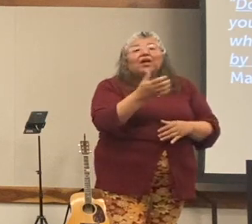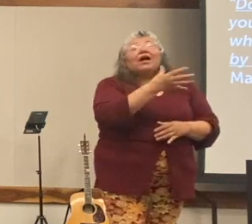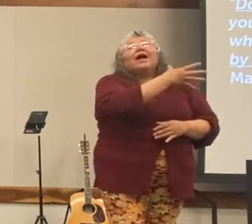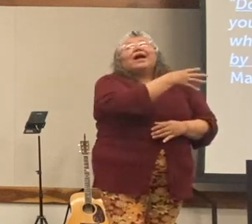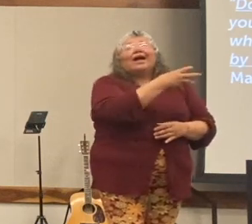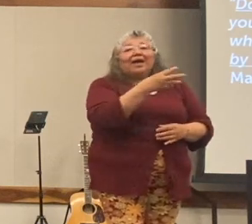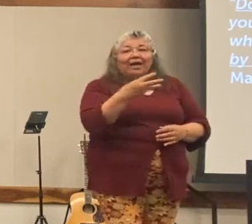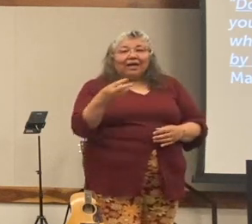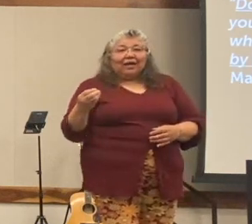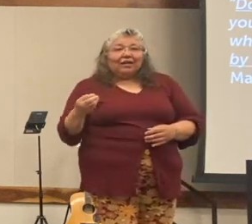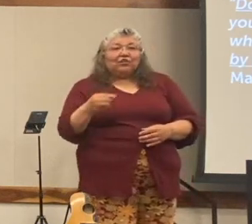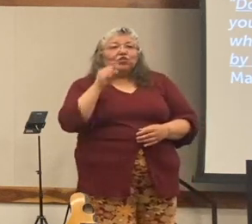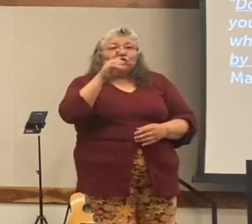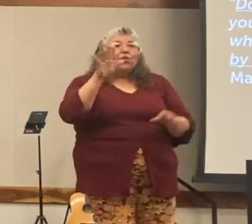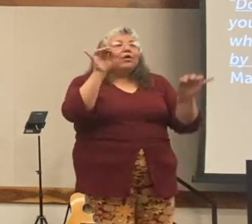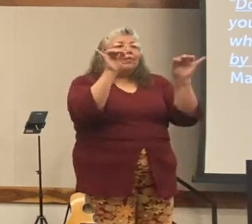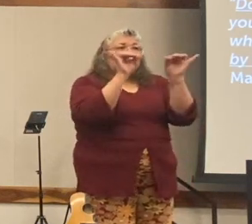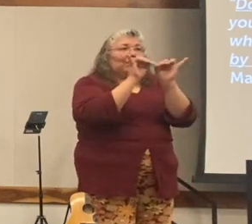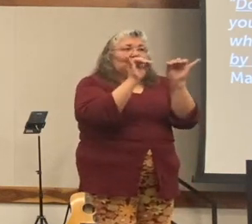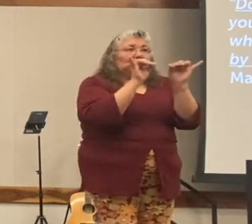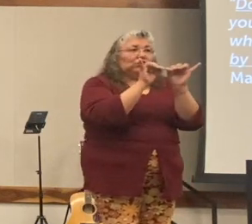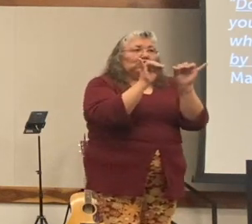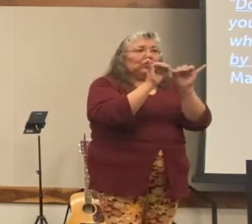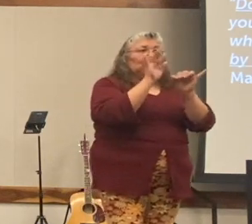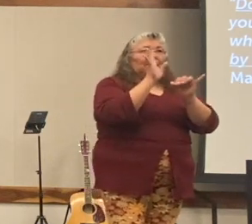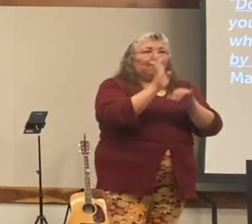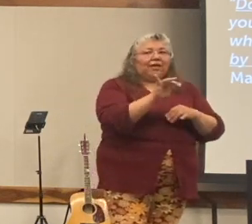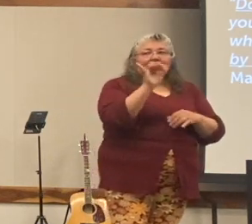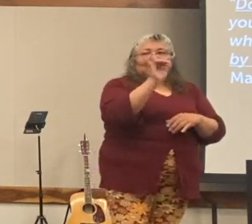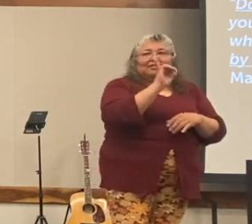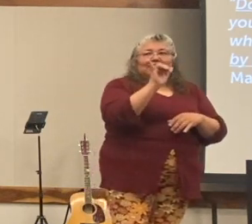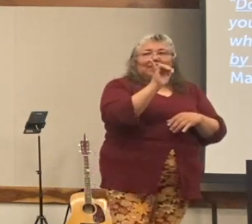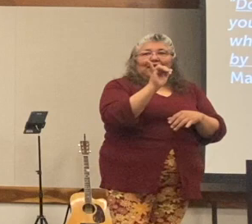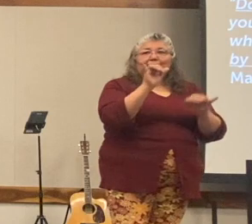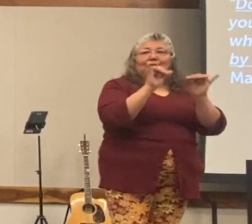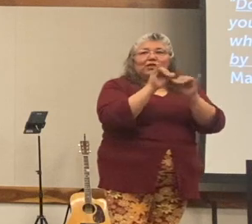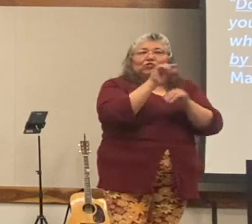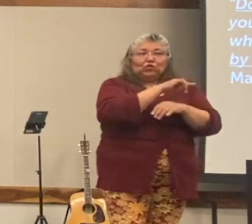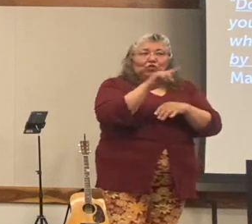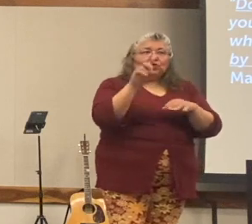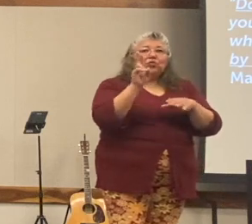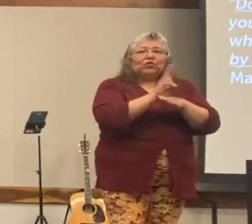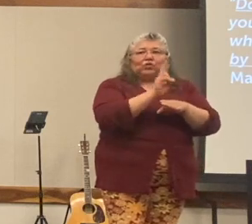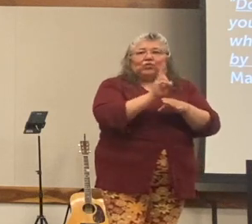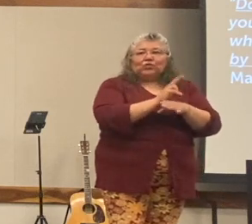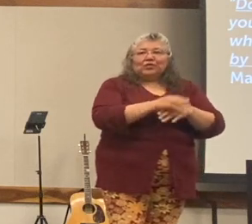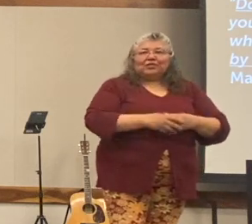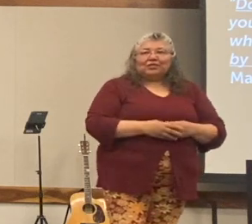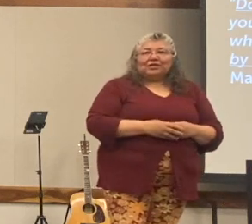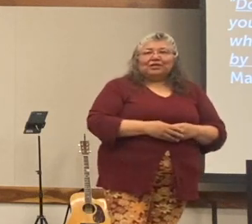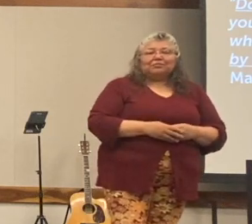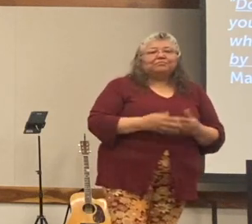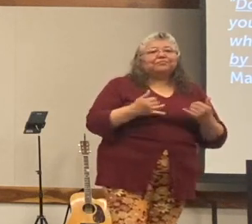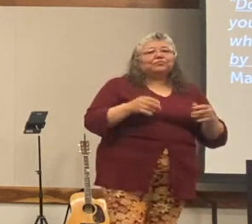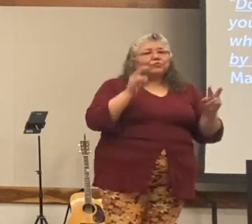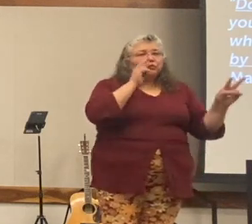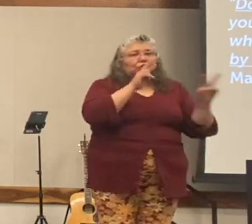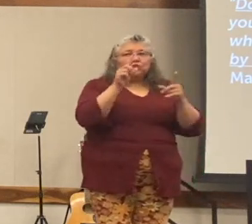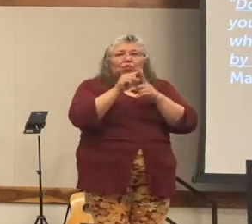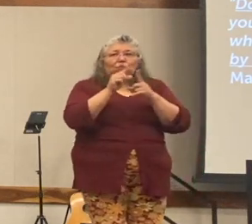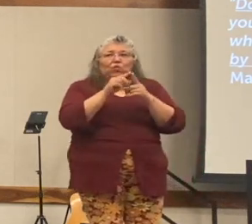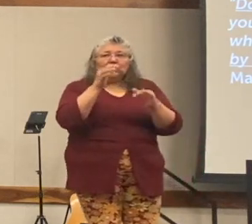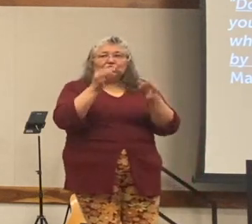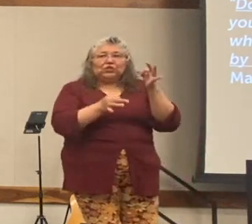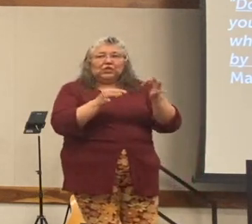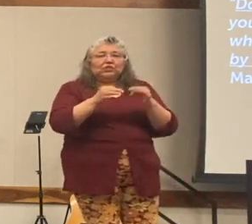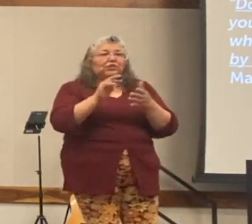And you will be measured by the same measure you use. When you look at the word